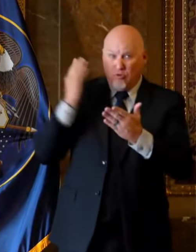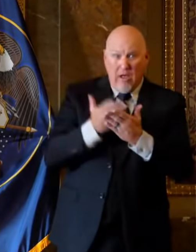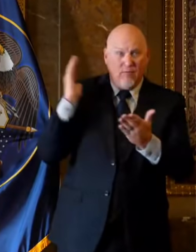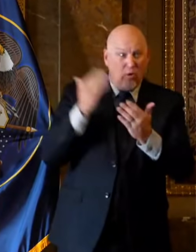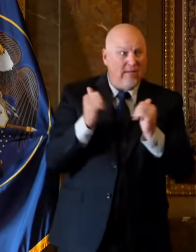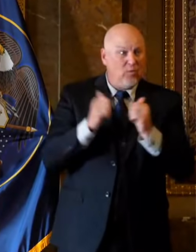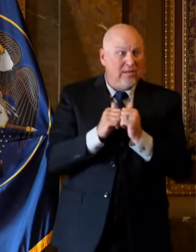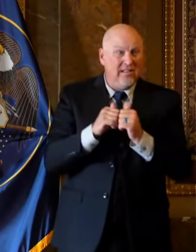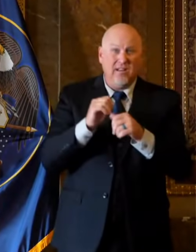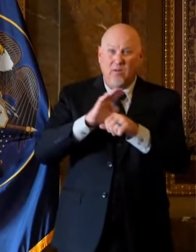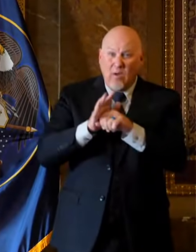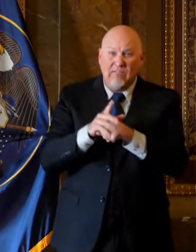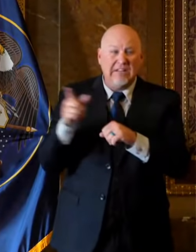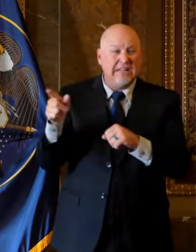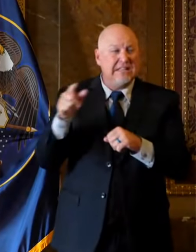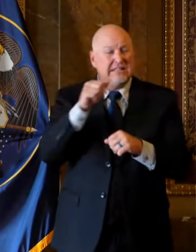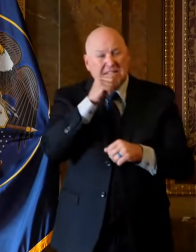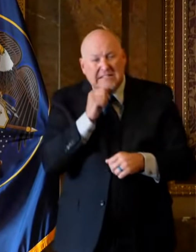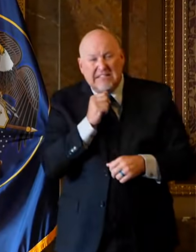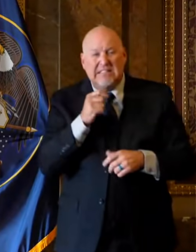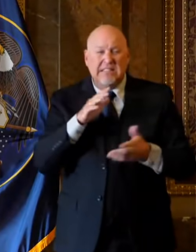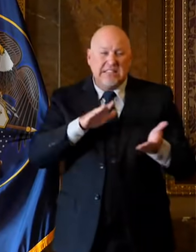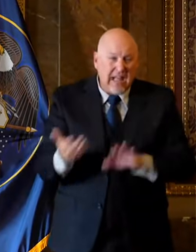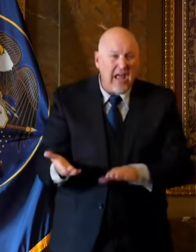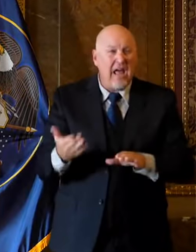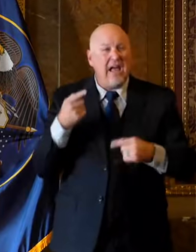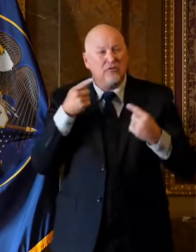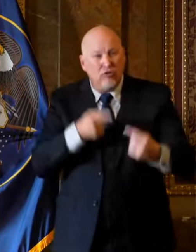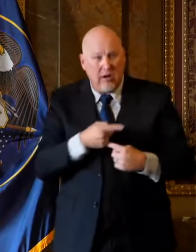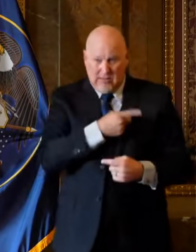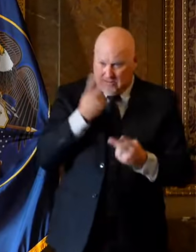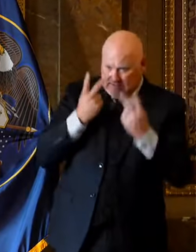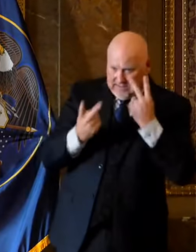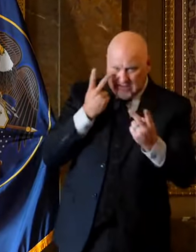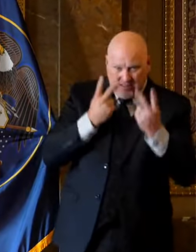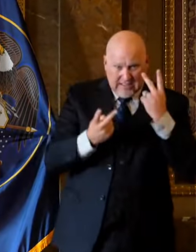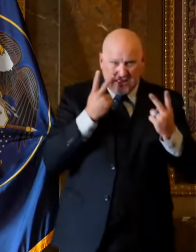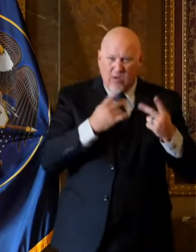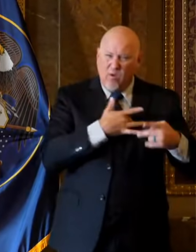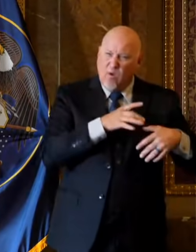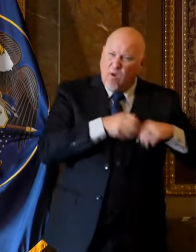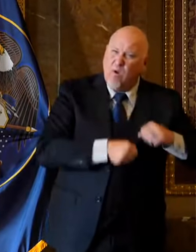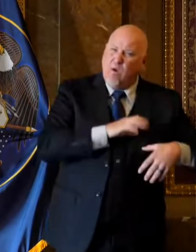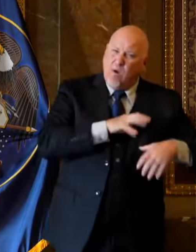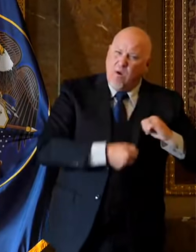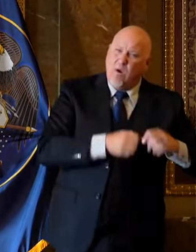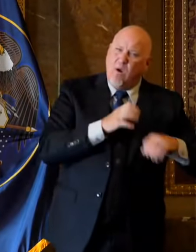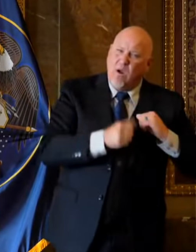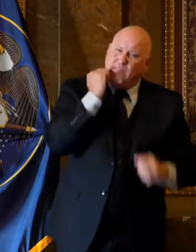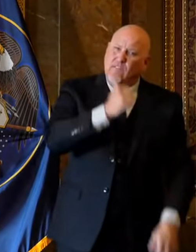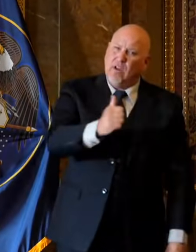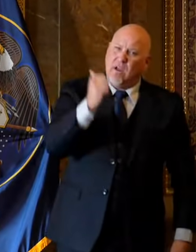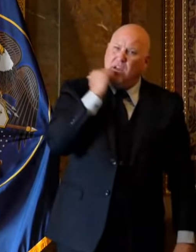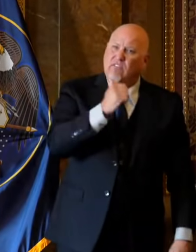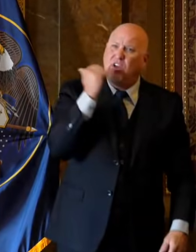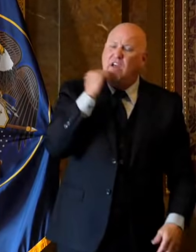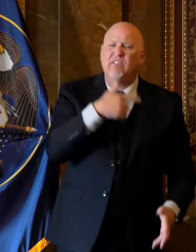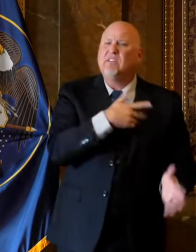here. You heard that we have about 1.7 million vaccines that have been administered here in the state of